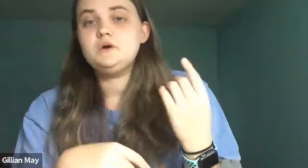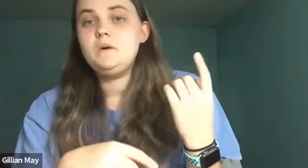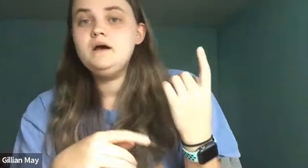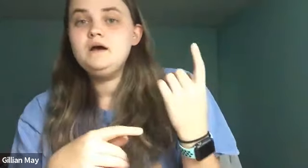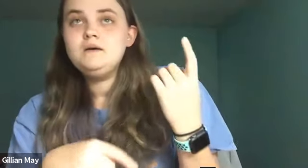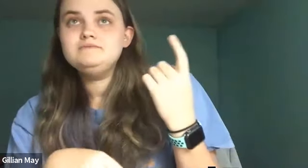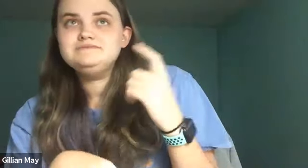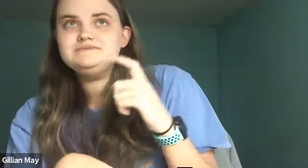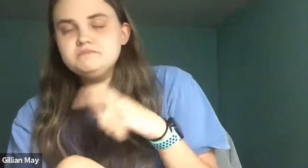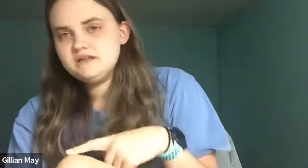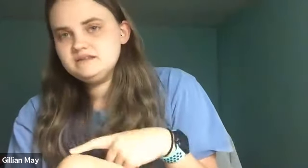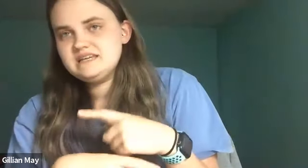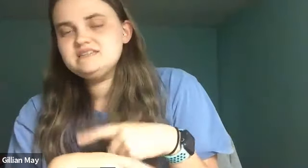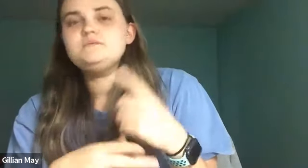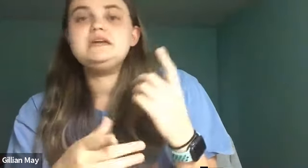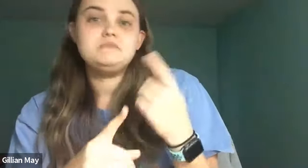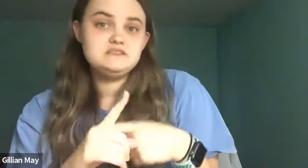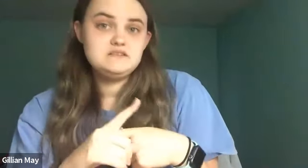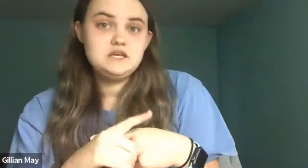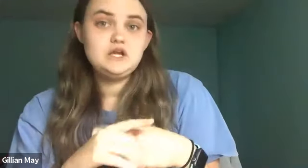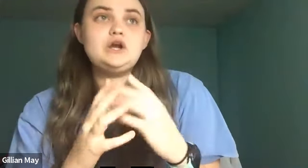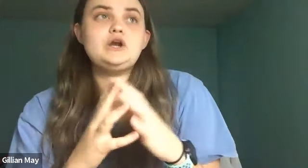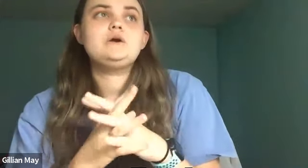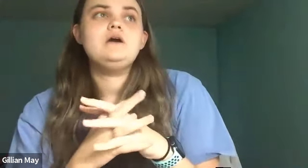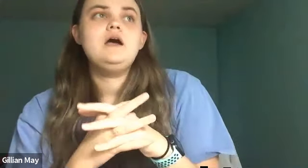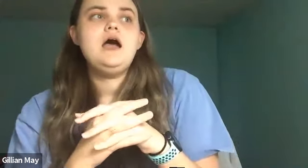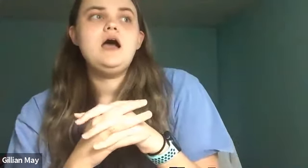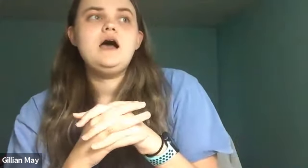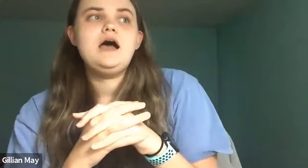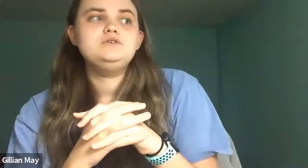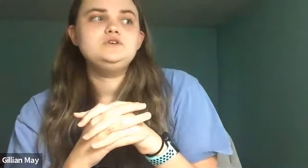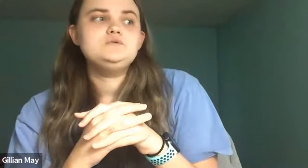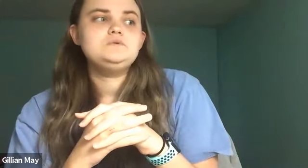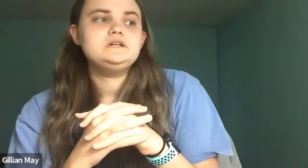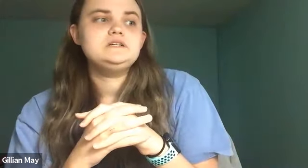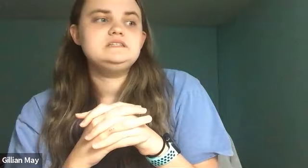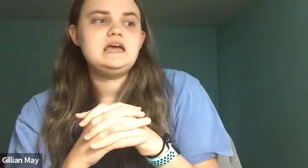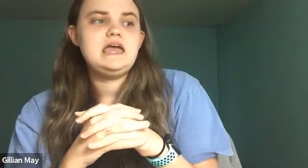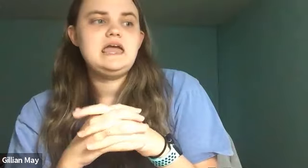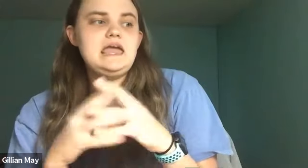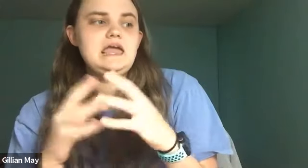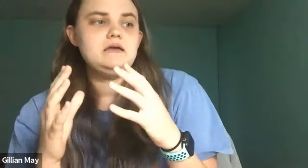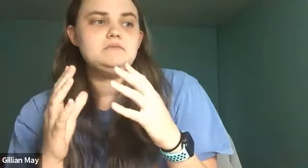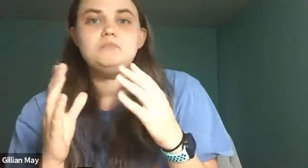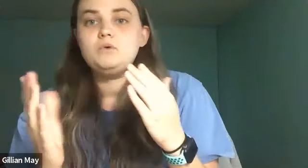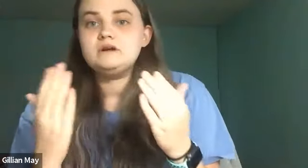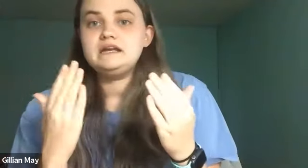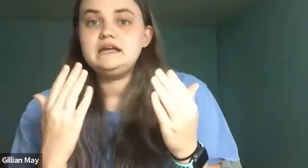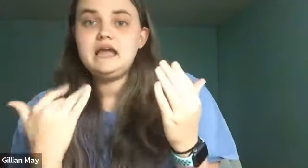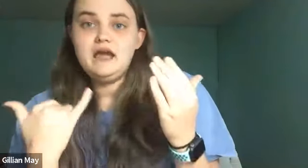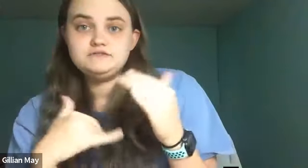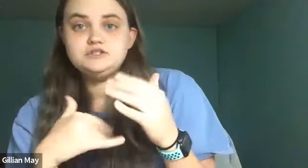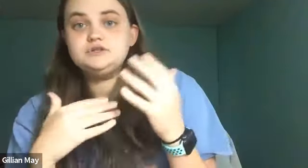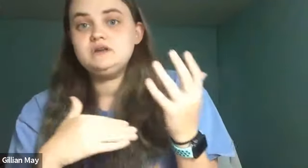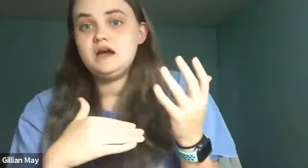So days of the week, months of the year, how you would say morning, afternoon,